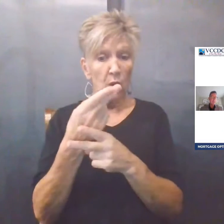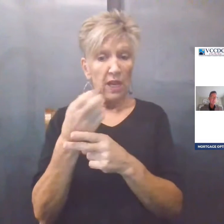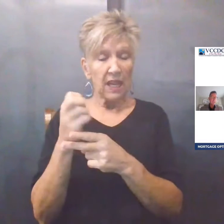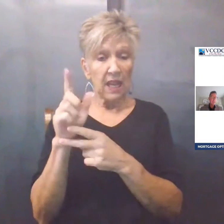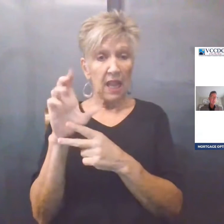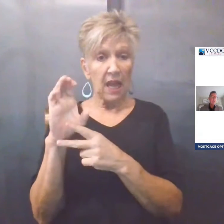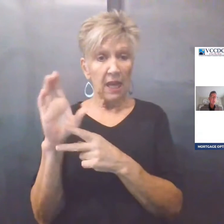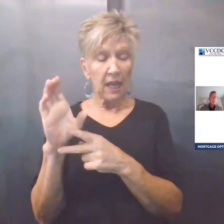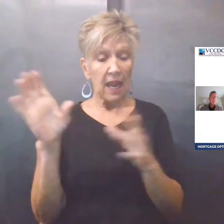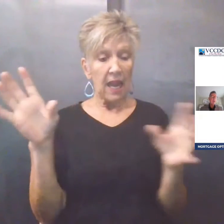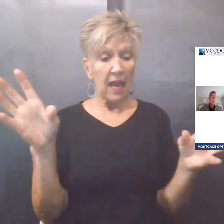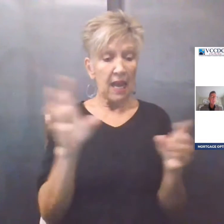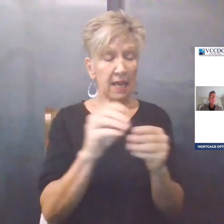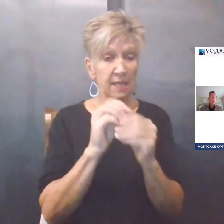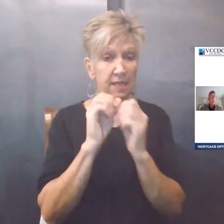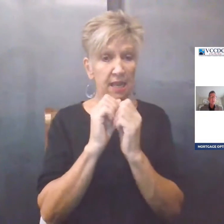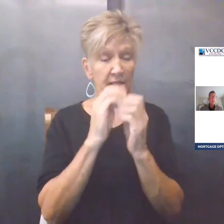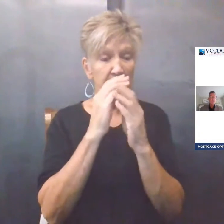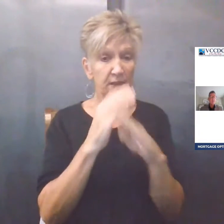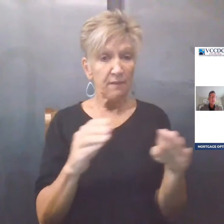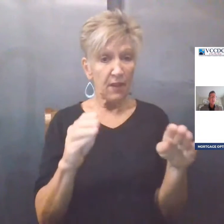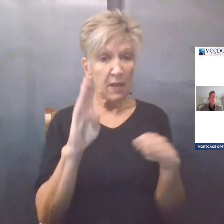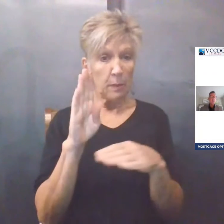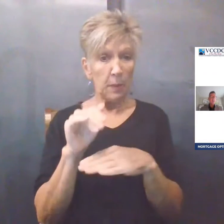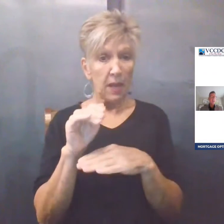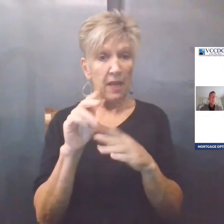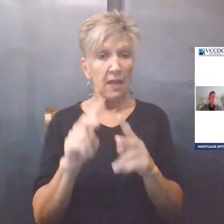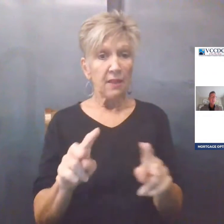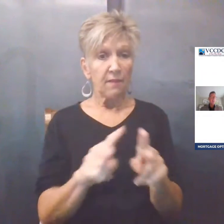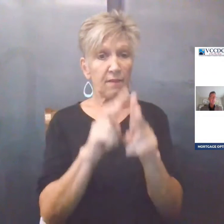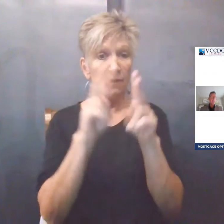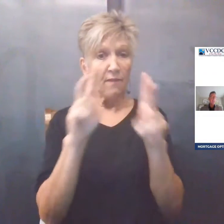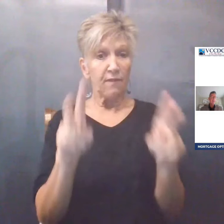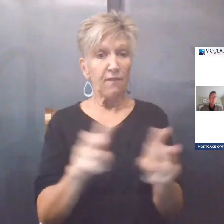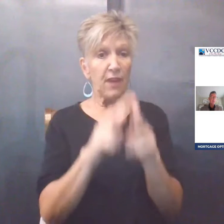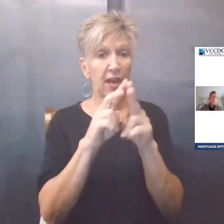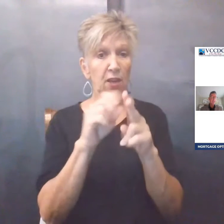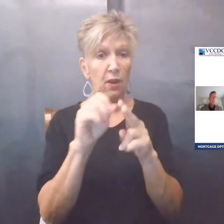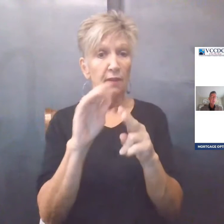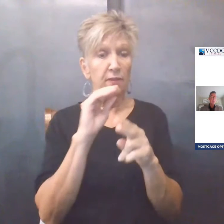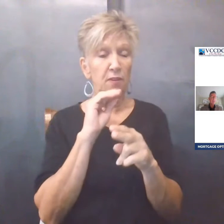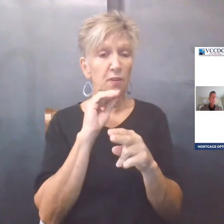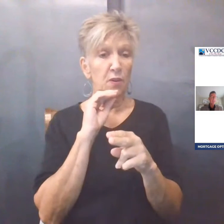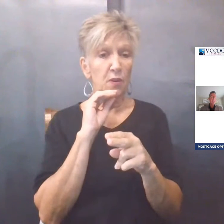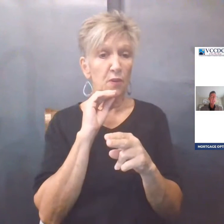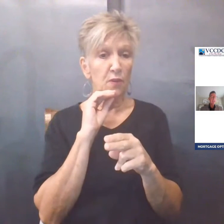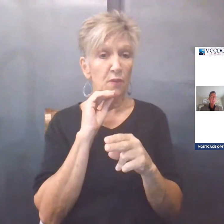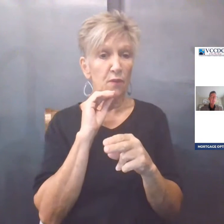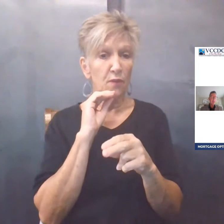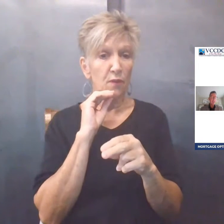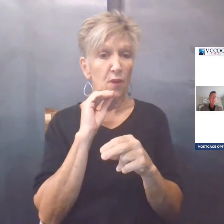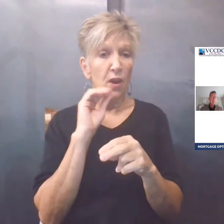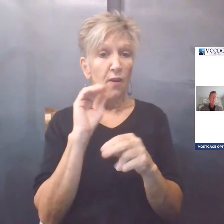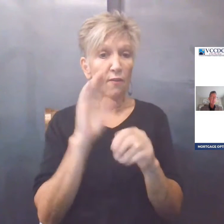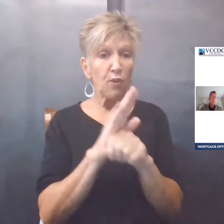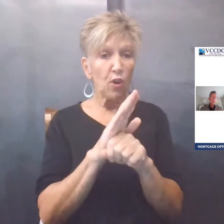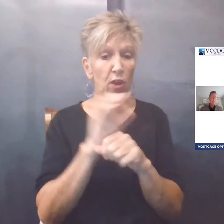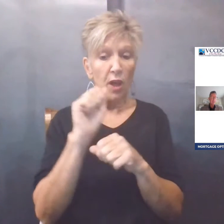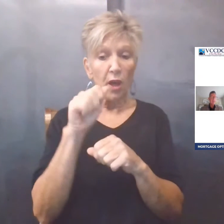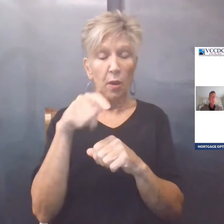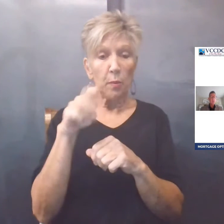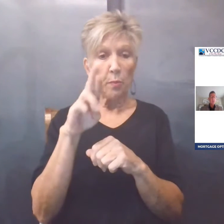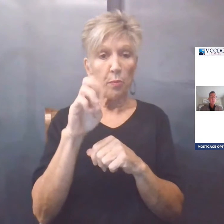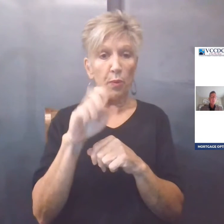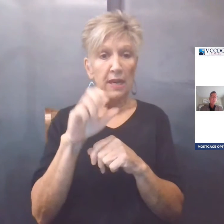add those two together and divide it by the value that the lender gives you based on that full appraisal. So let's say, again, that comes back as